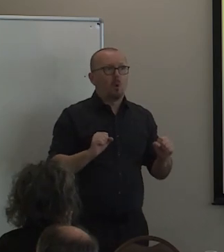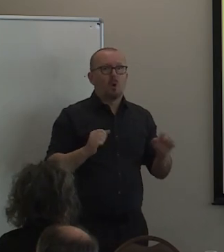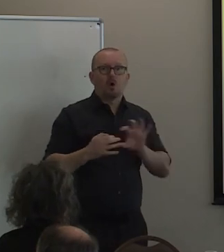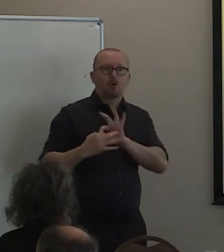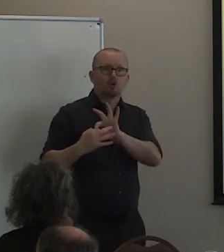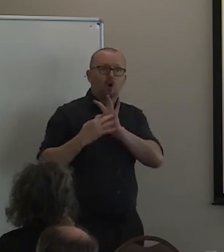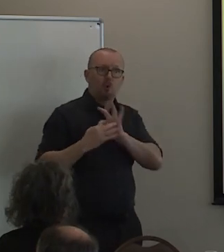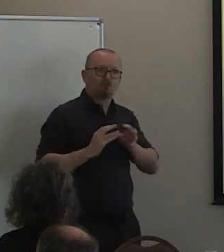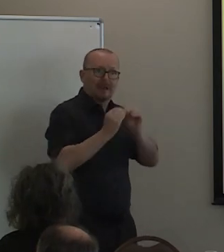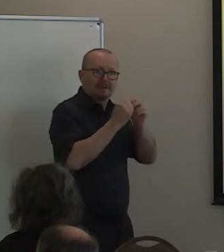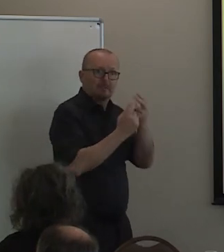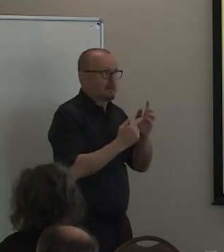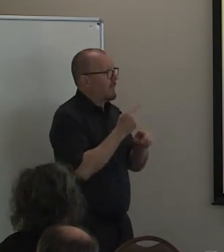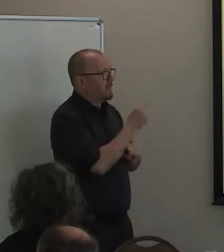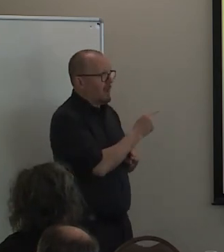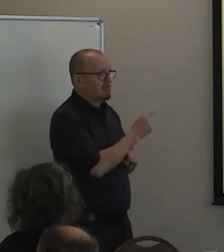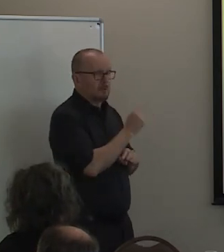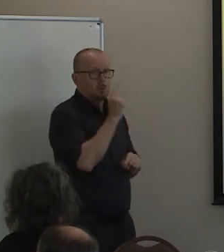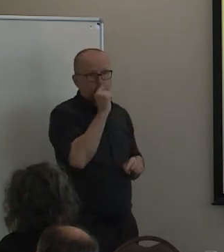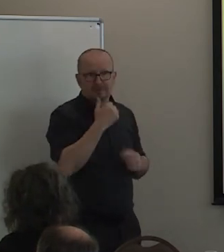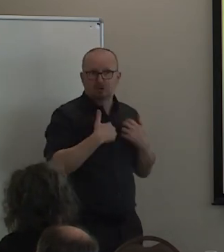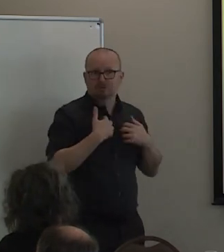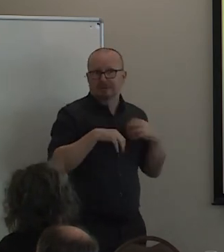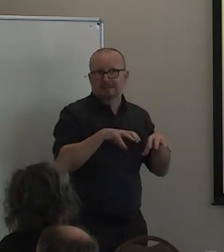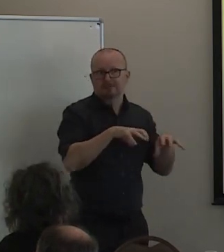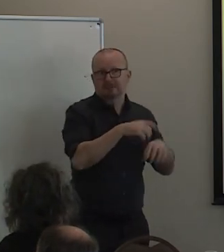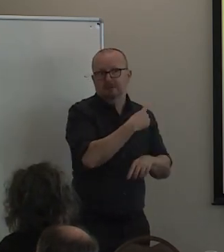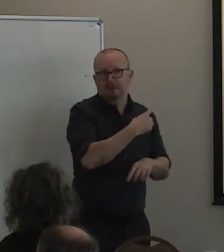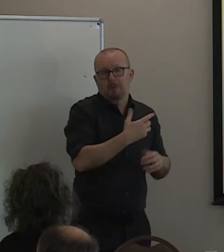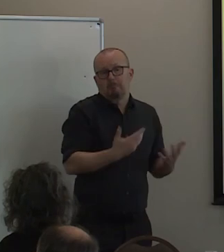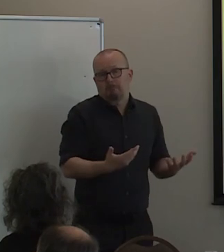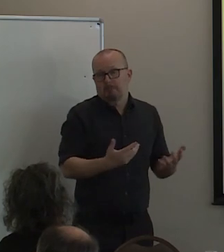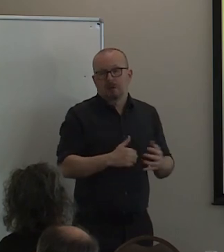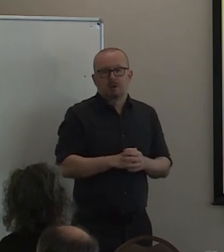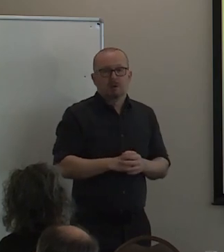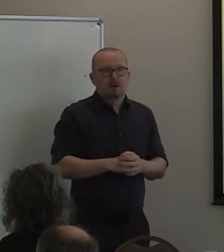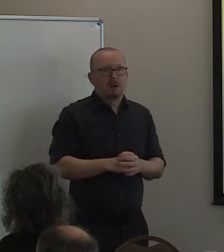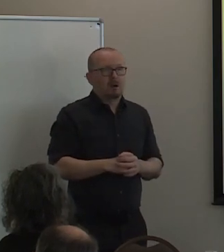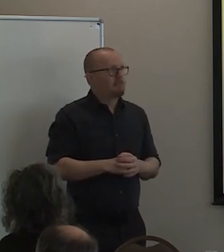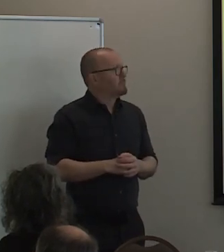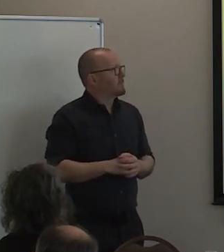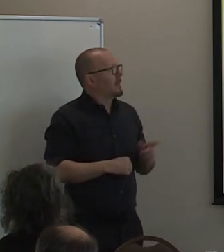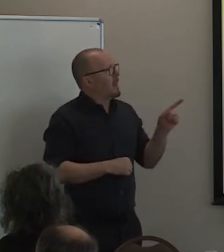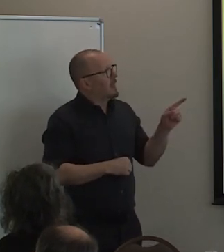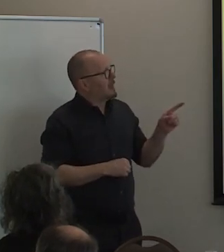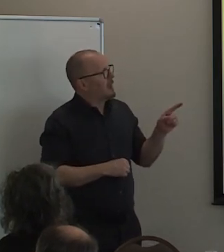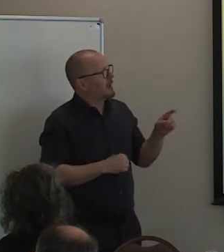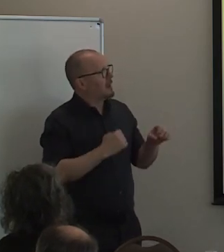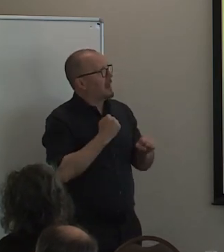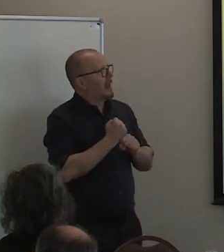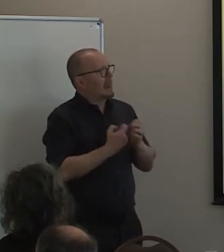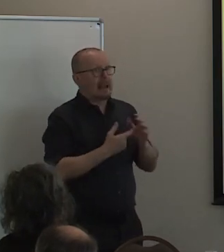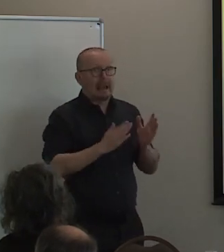something, I think it could be a really interesting activity. Some of it, for instance, GLAMs as knowledge collecting cyborg